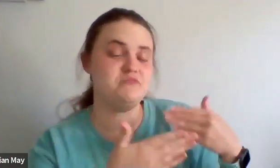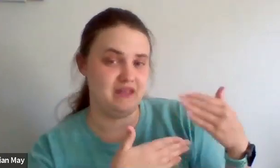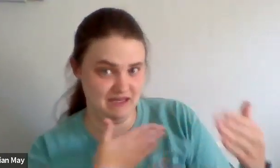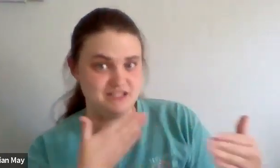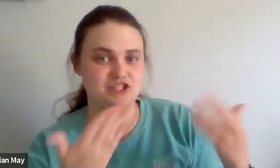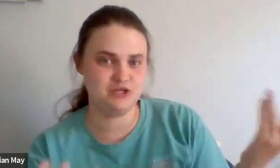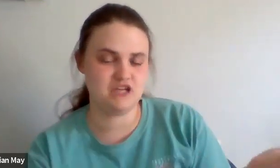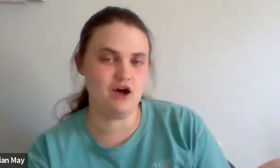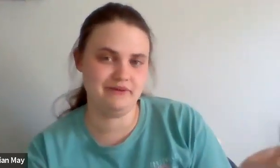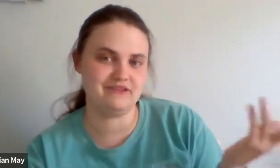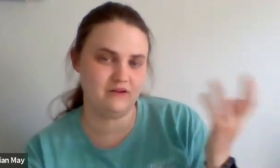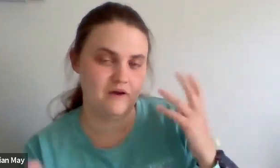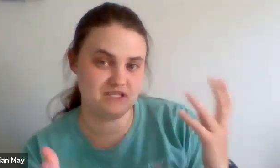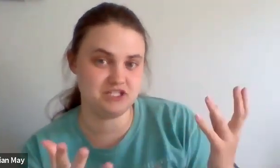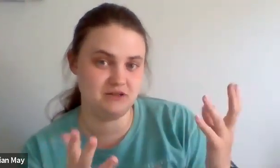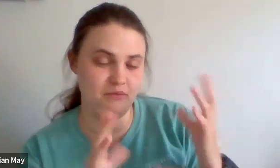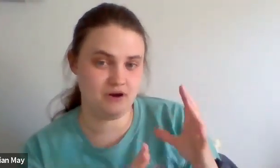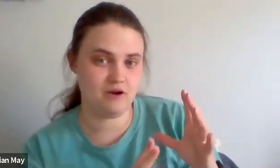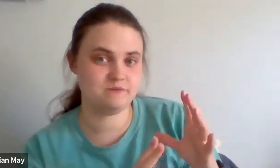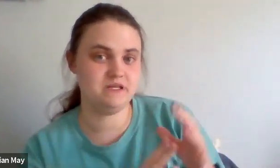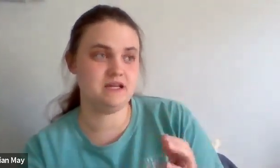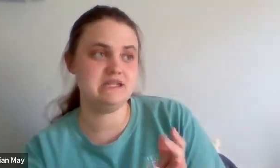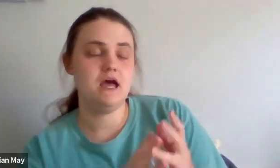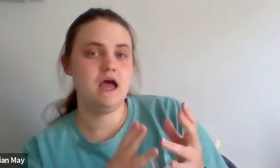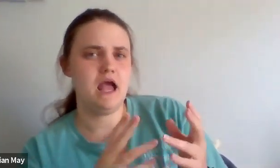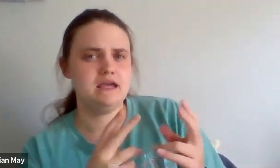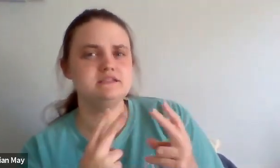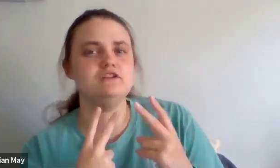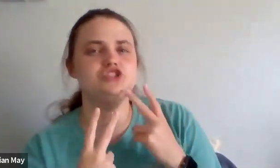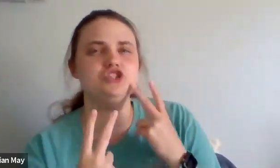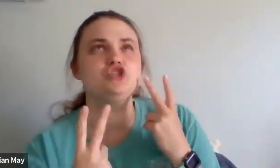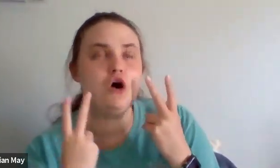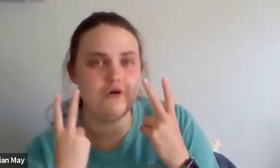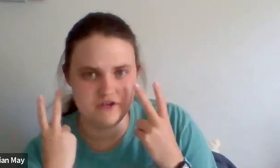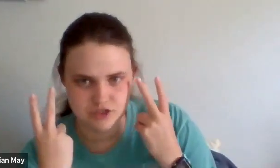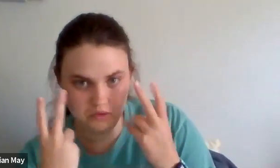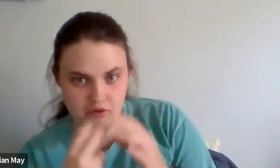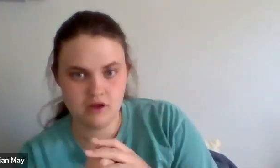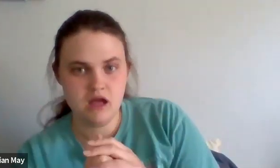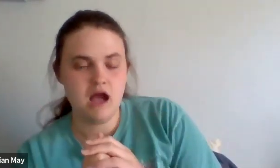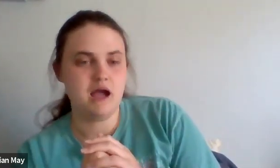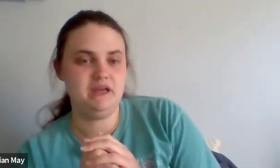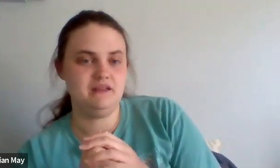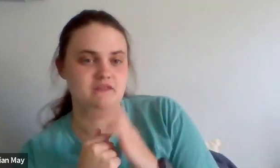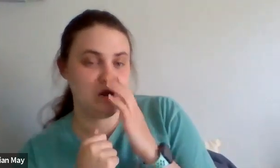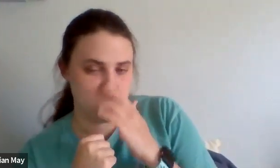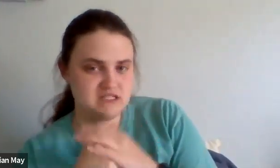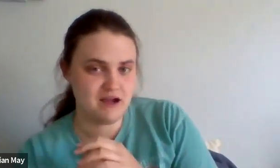something they need to do to help get the conversation and the point across, because ASL is just so visual. I mean, there are